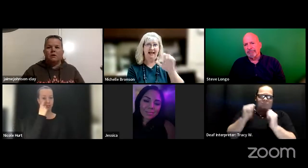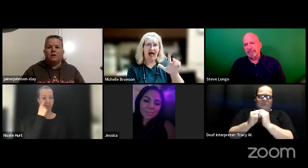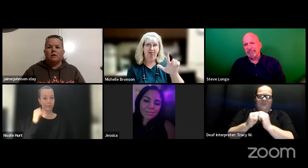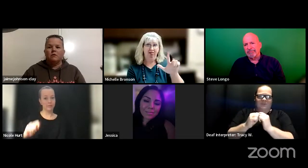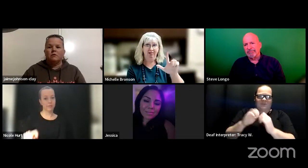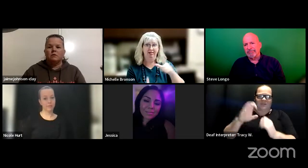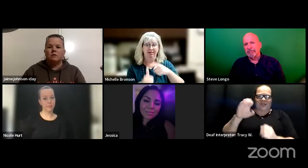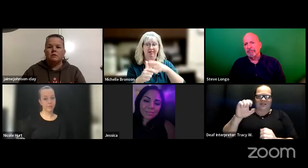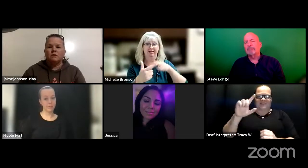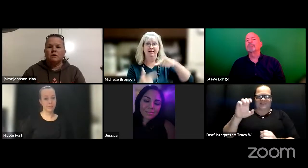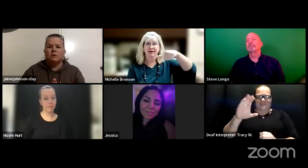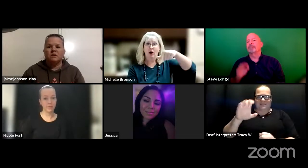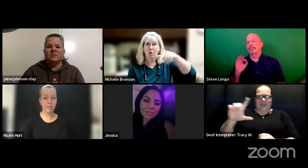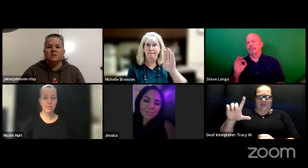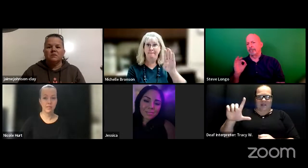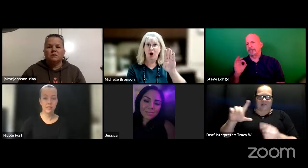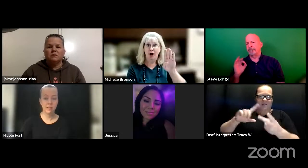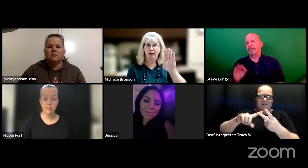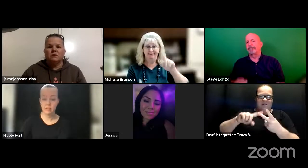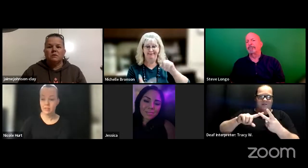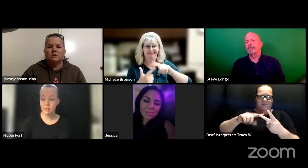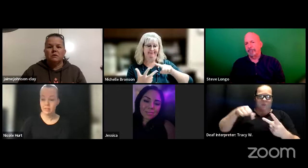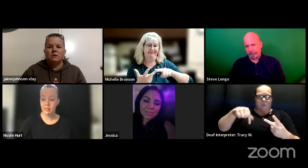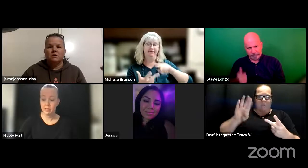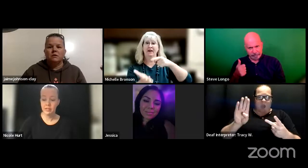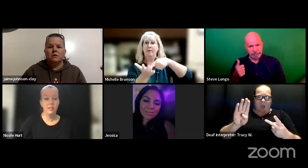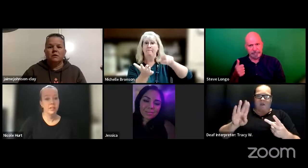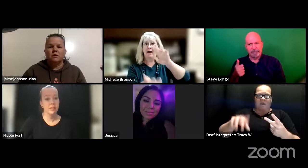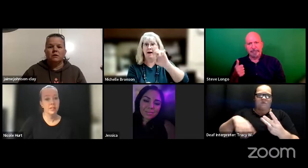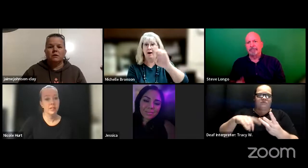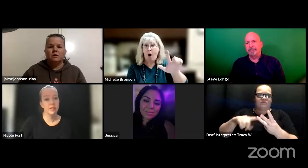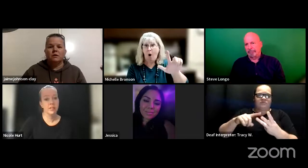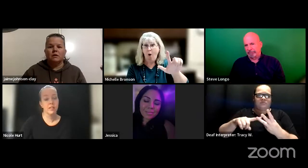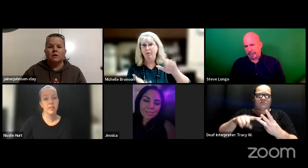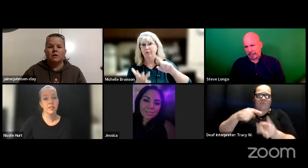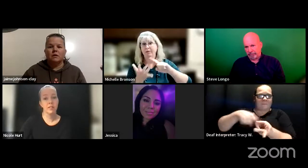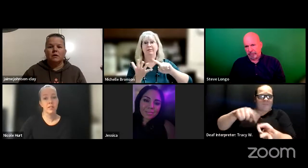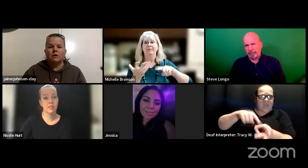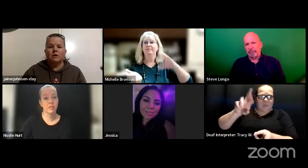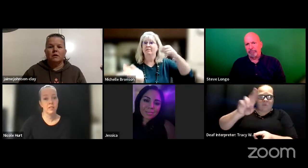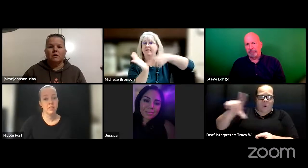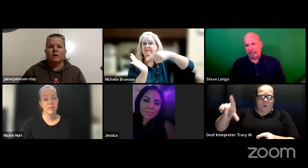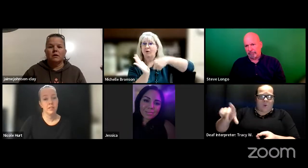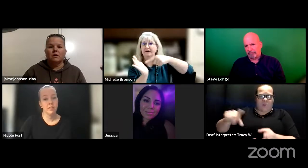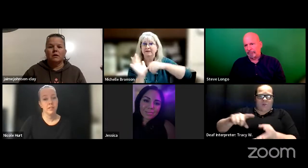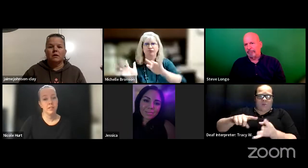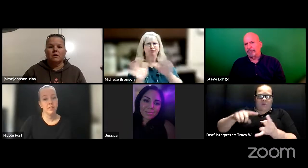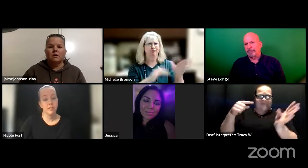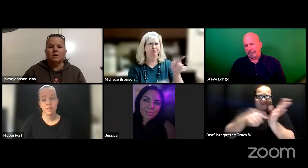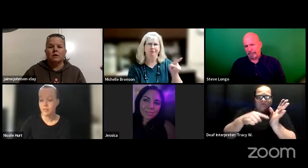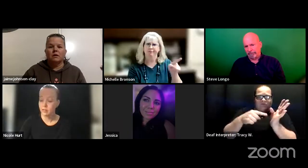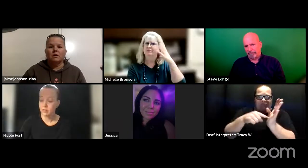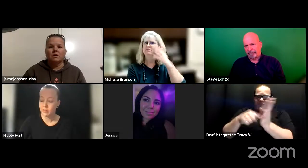she has tremendous experience with Excel, QuickBooks, payroll,